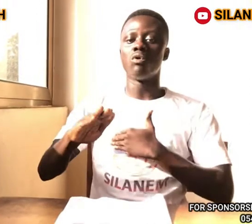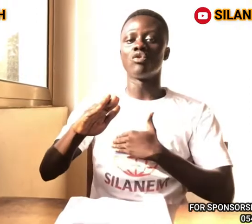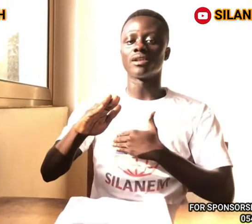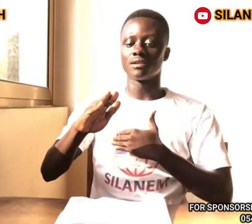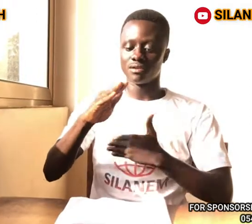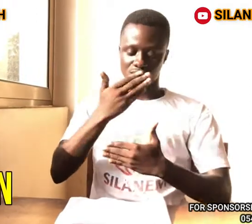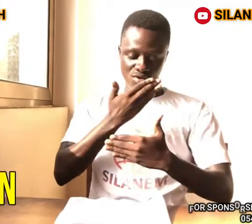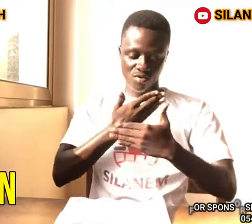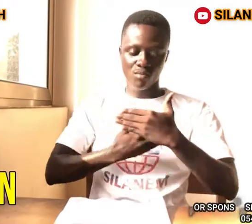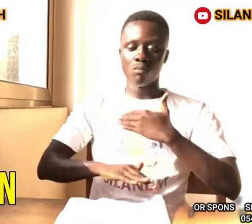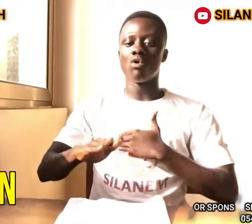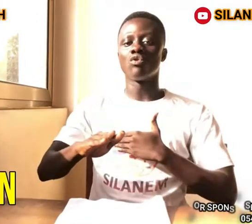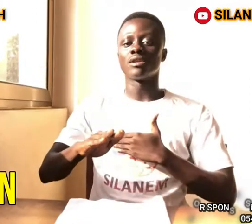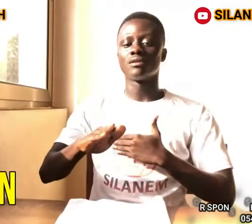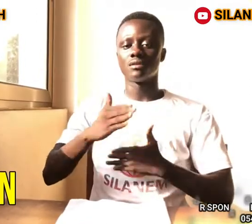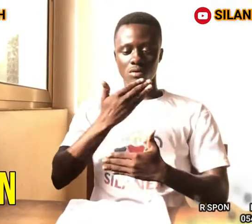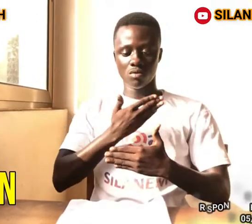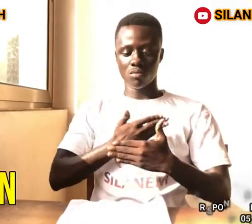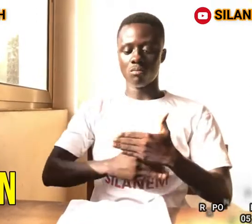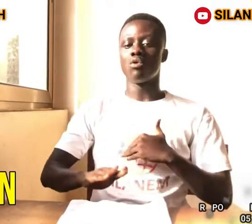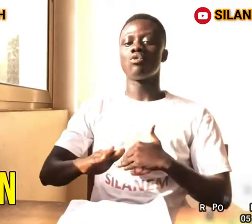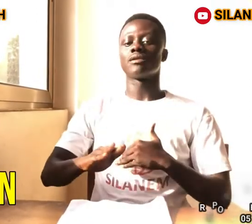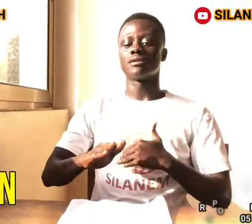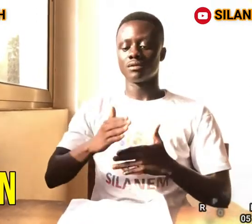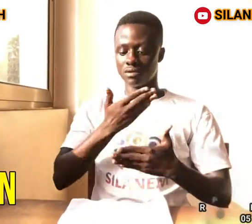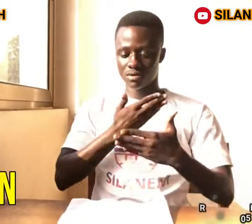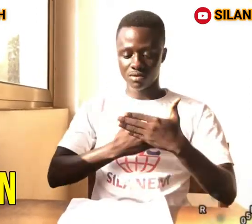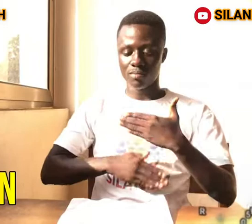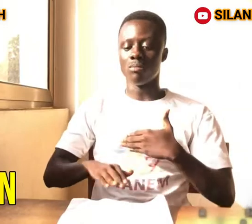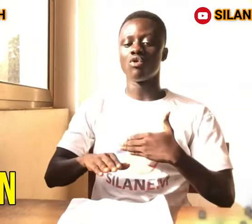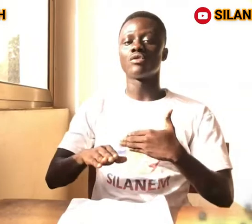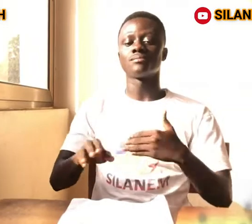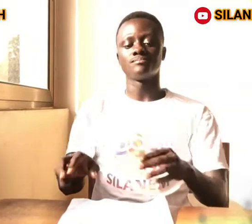Born. Born. Born. Born.